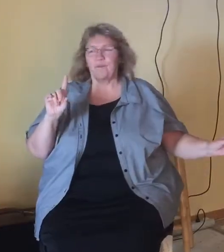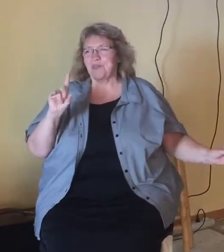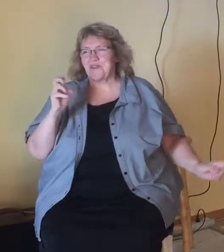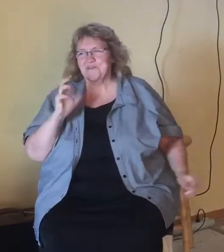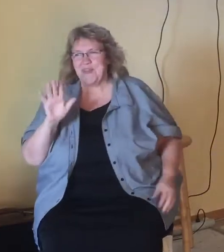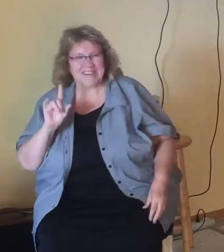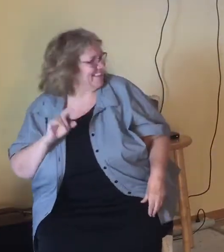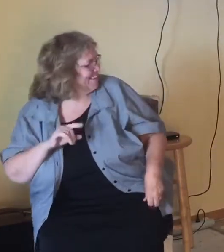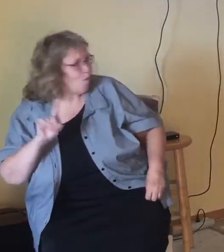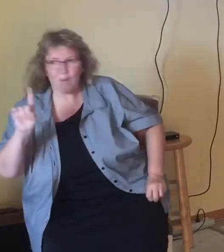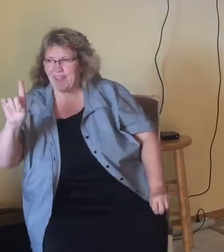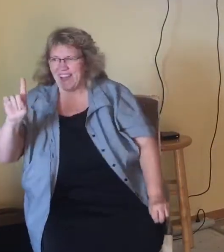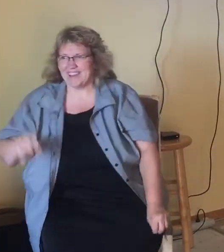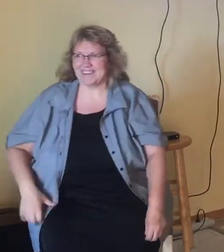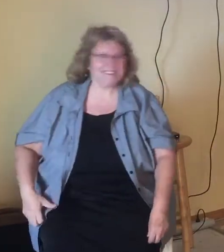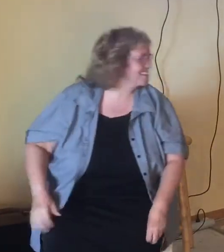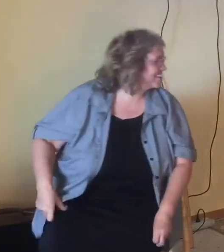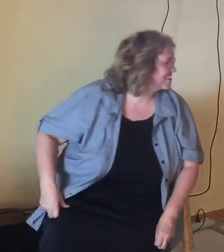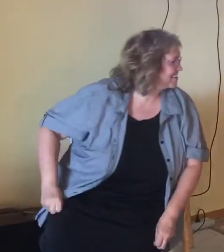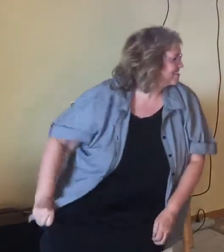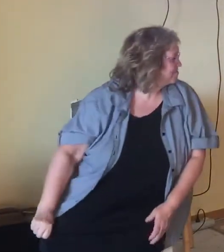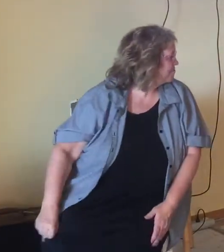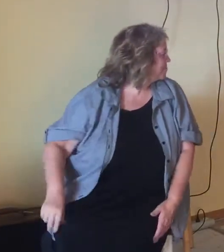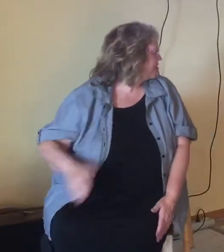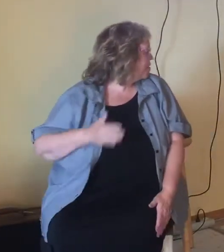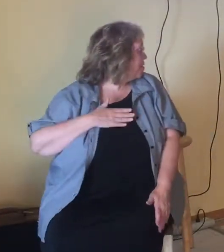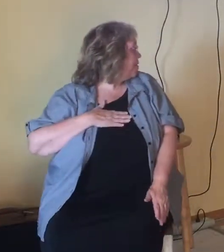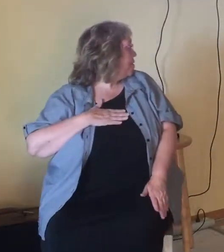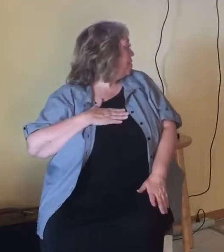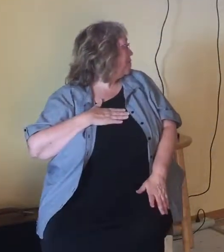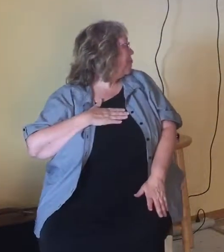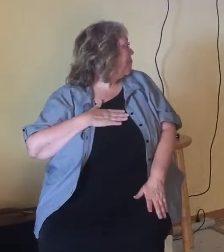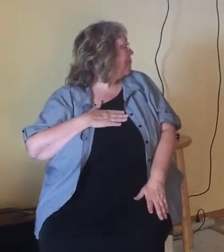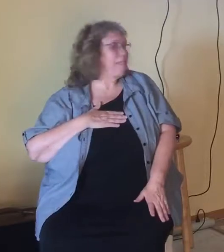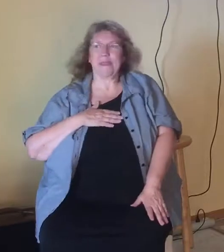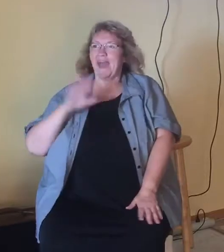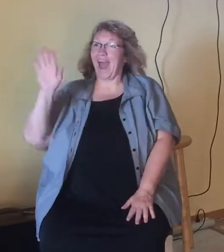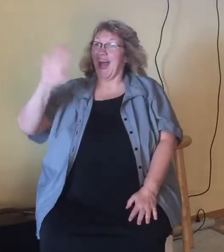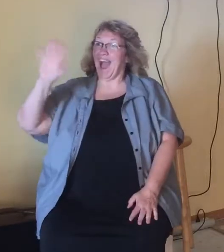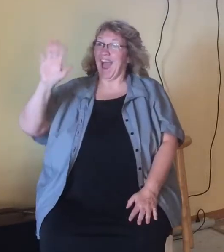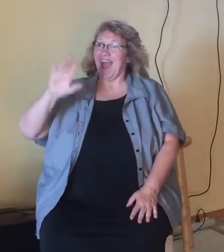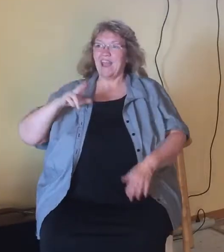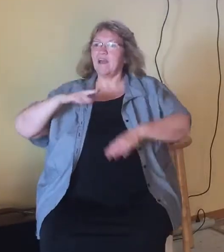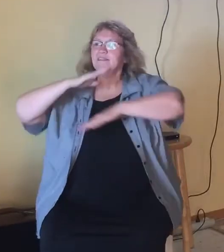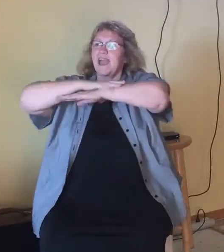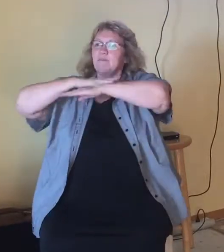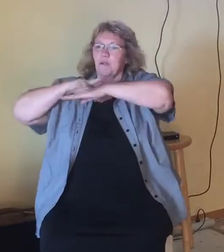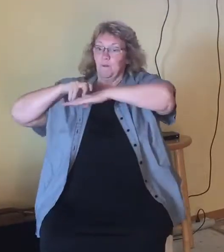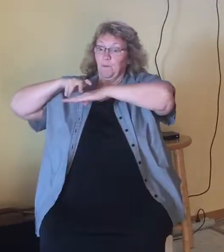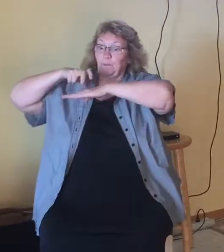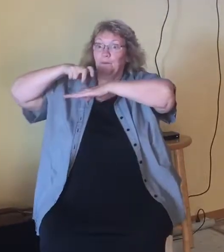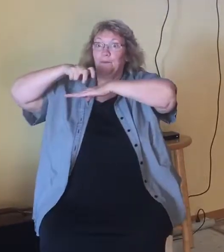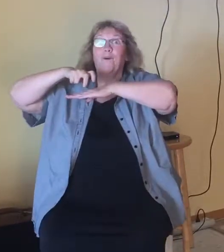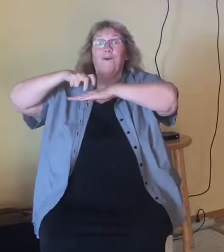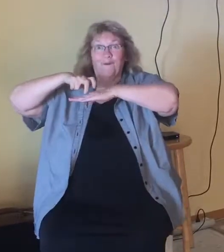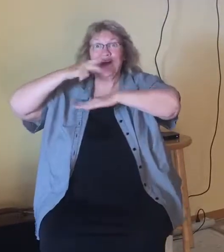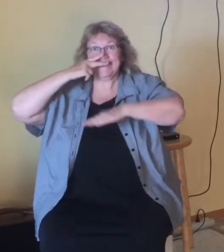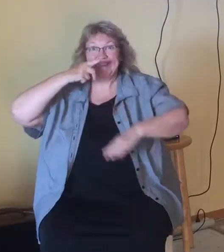amazing. Hold on, my toddler is exploring. Hi! Okay, yeah, I know, I see